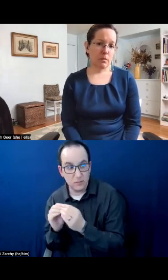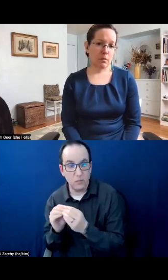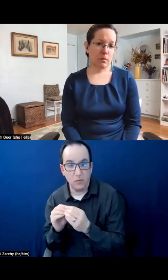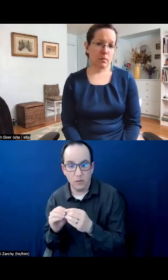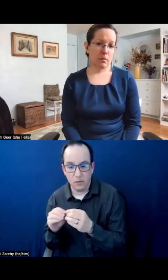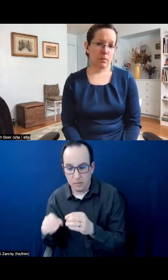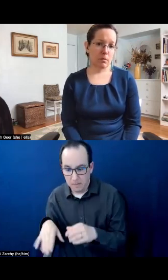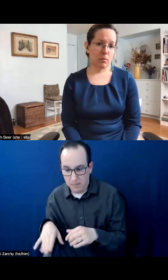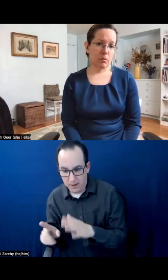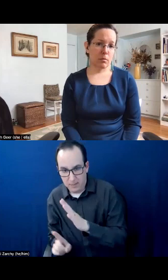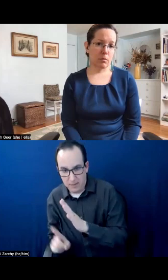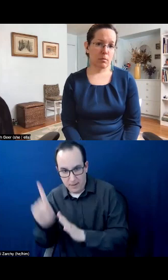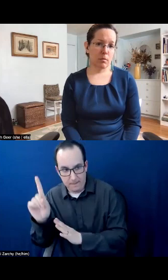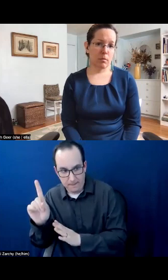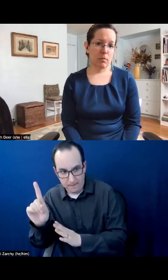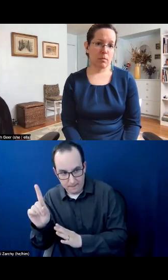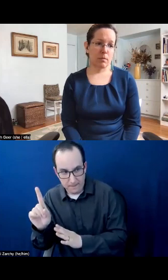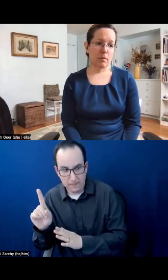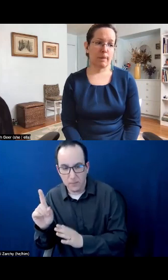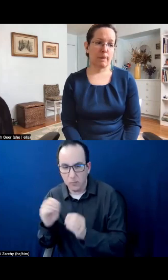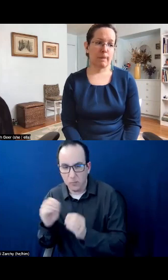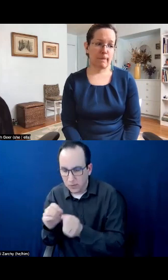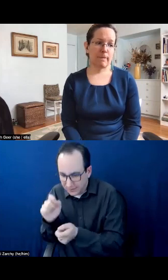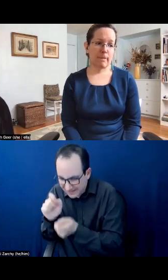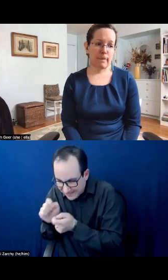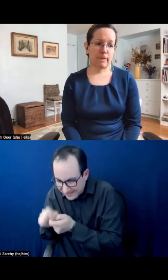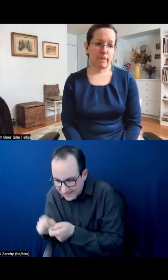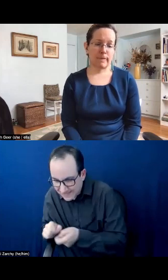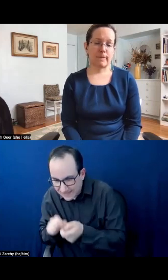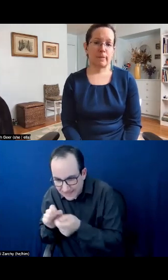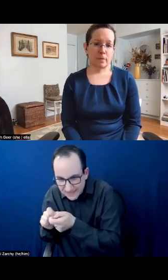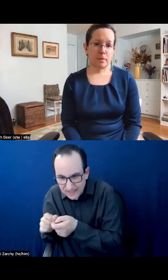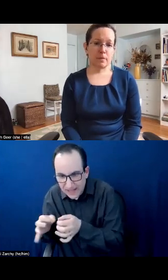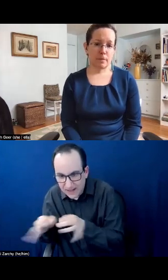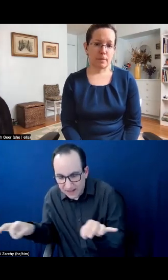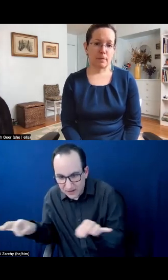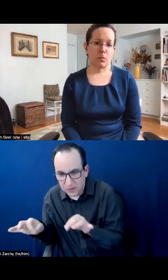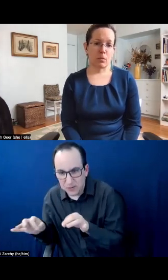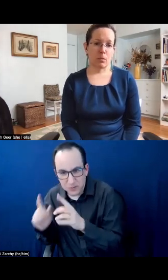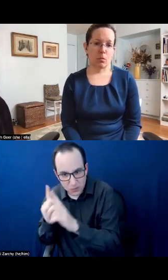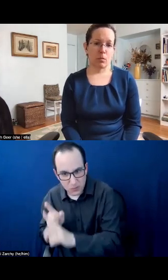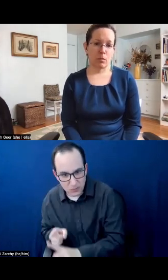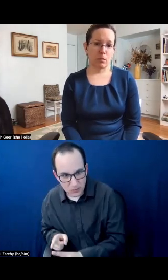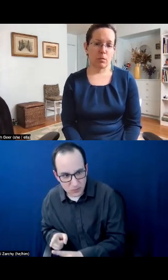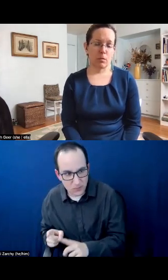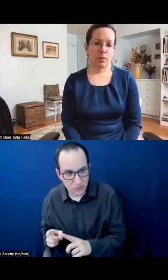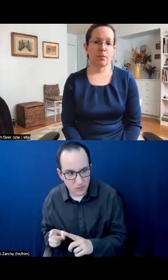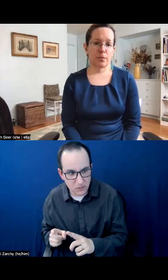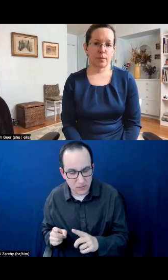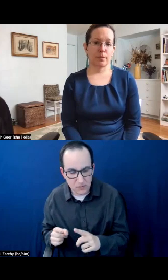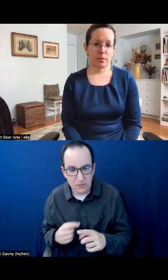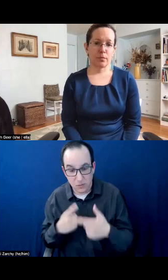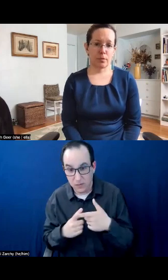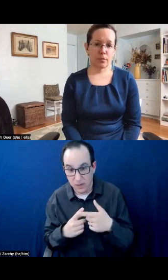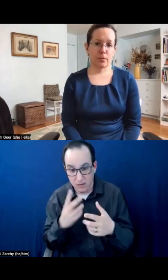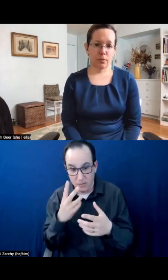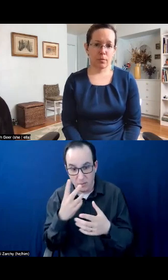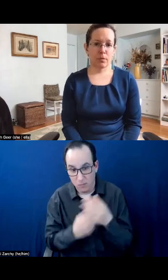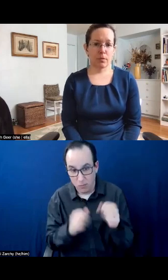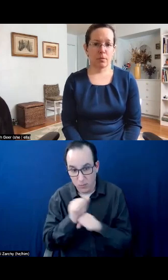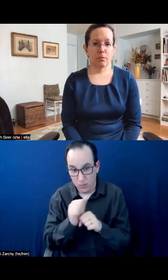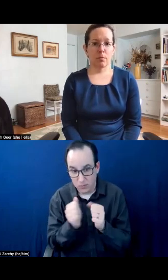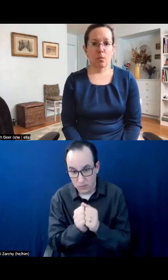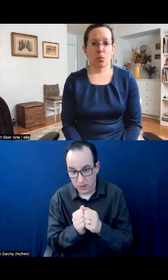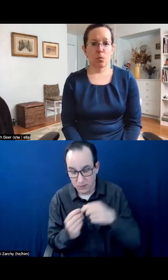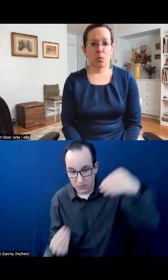specific goals, and then the SLPs may start and do the bottom-up approach, kind of honing in on the details of the language and setting